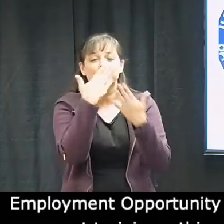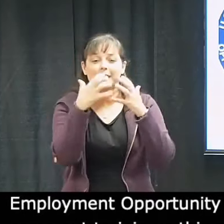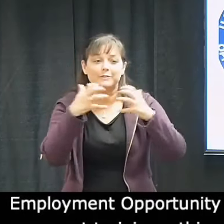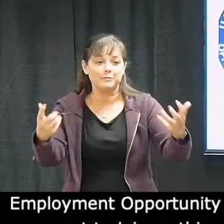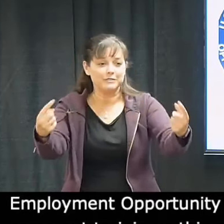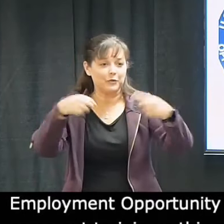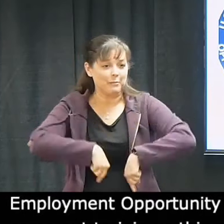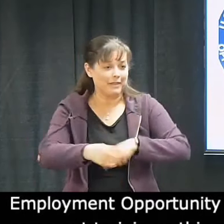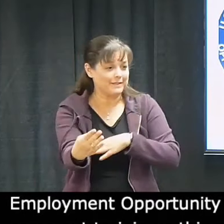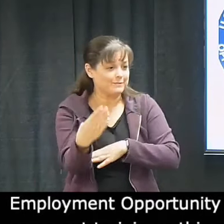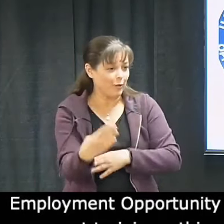morning.